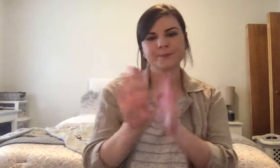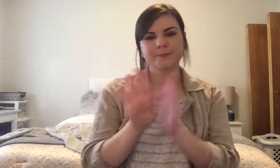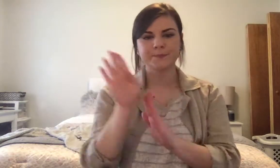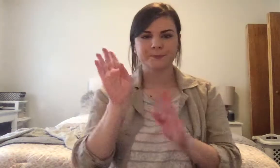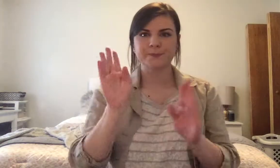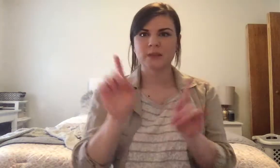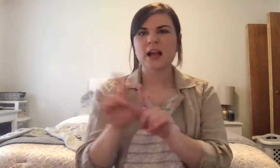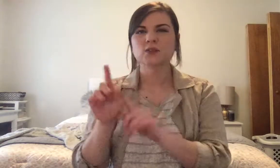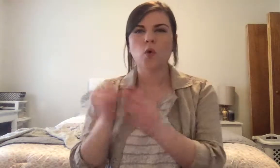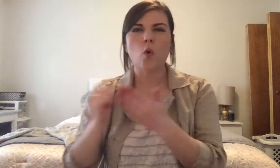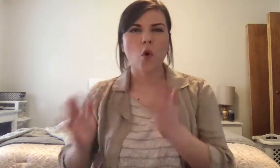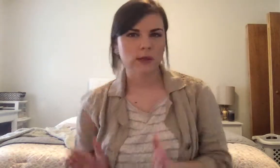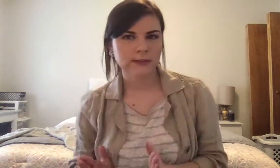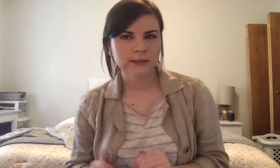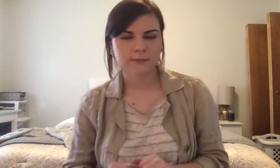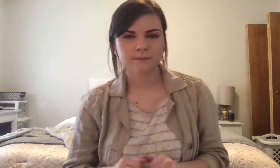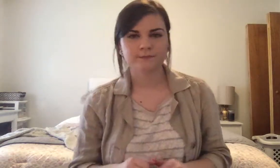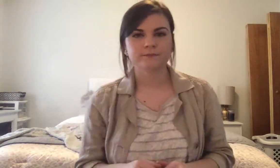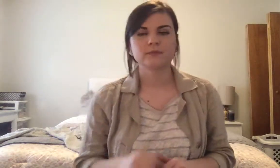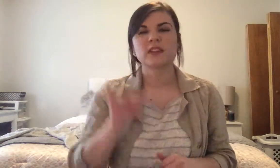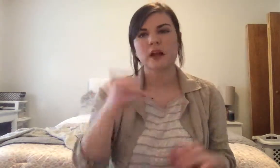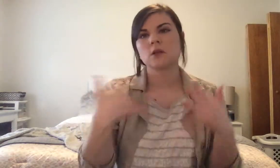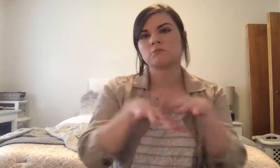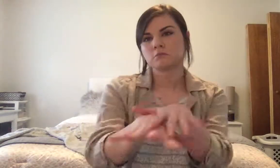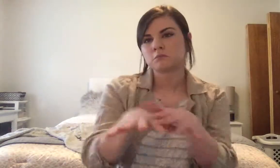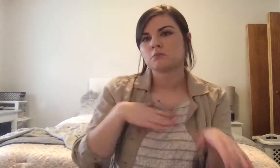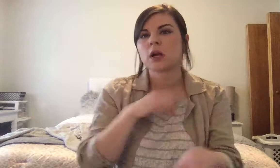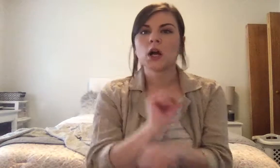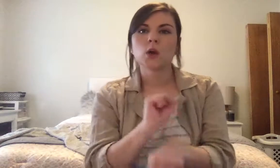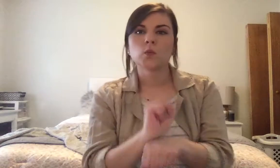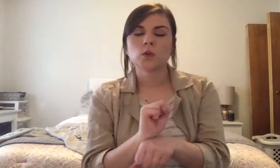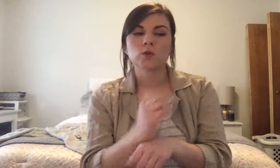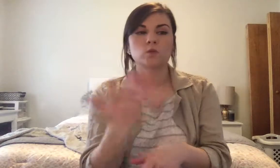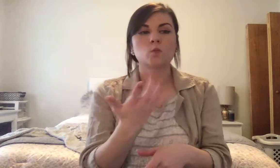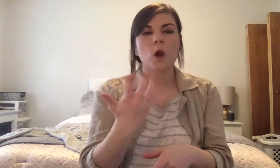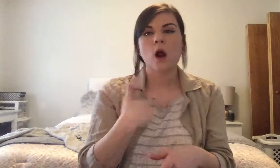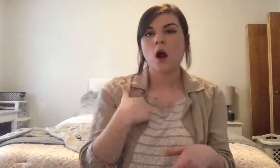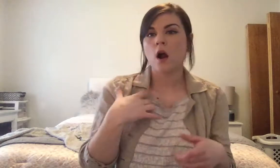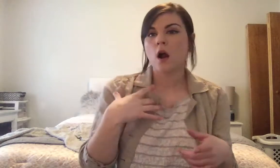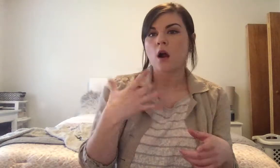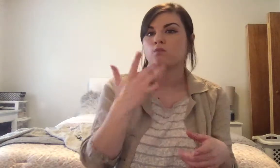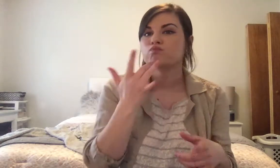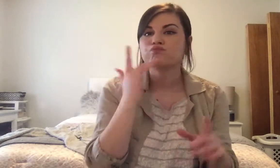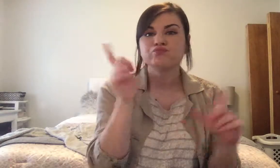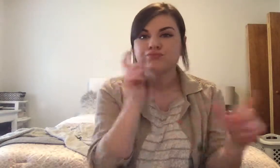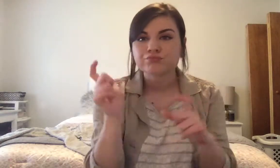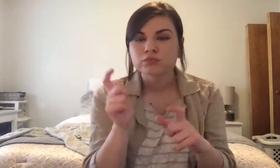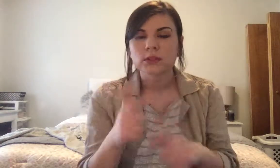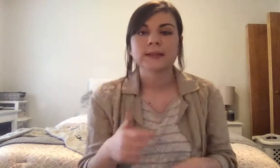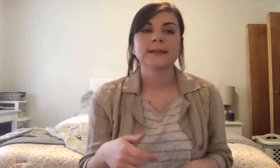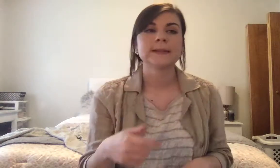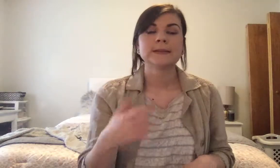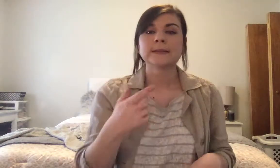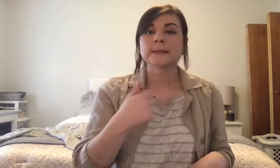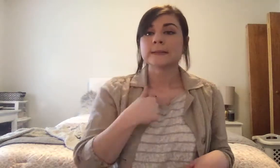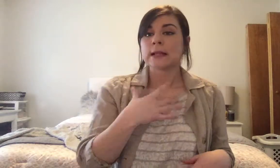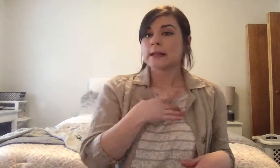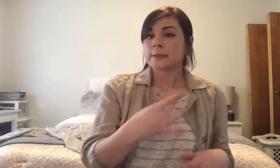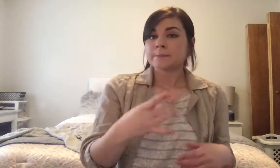So that kind of segues into my work, what I like to shoot. I like to shoot both color and black and white photography. I